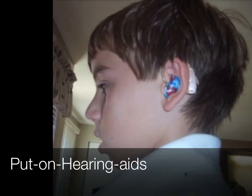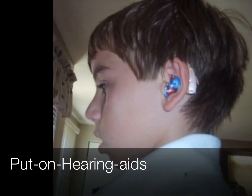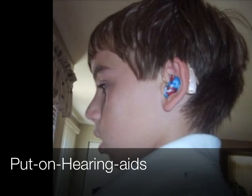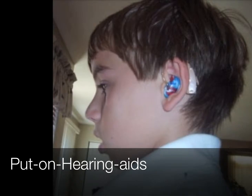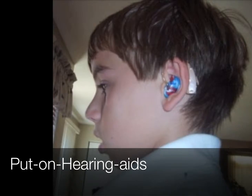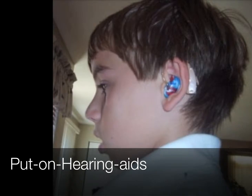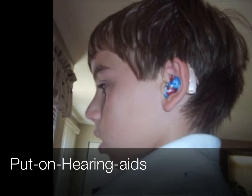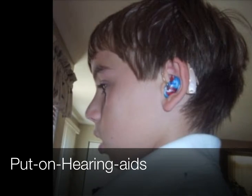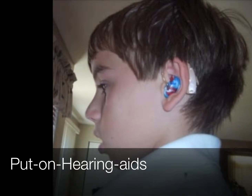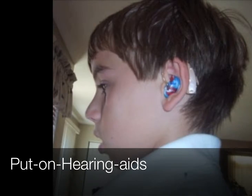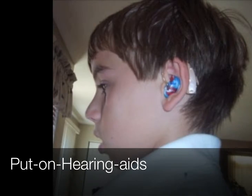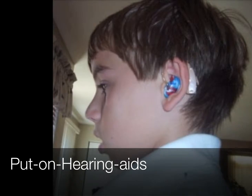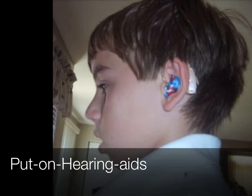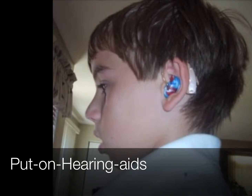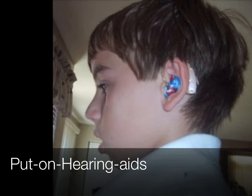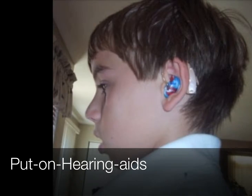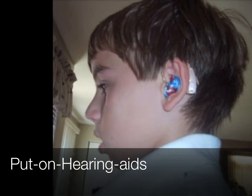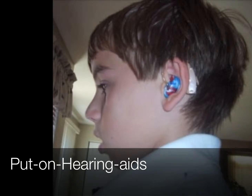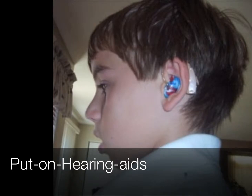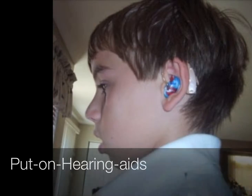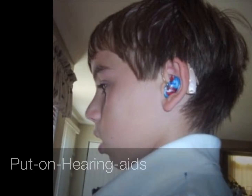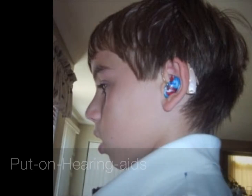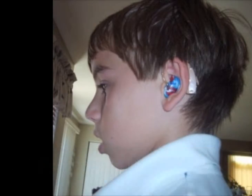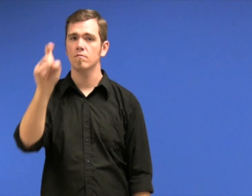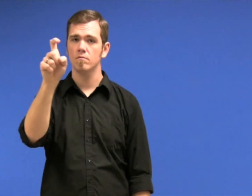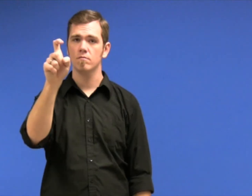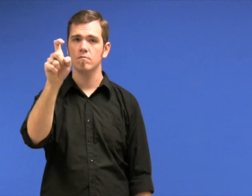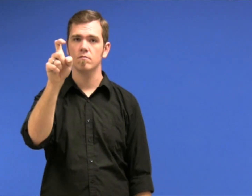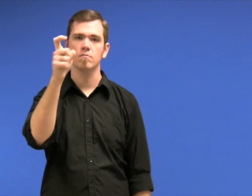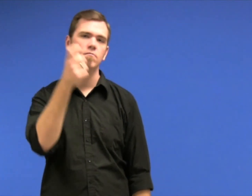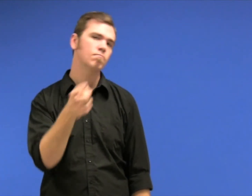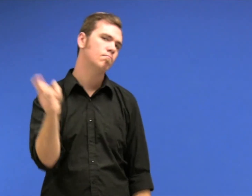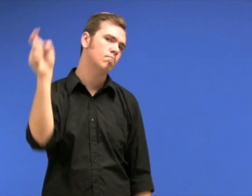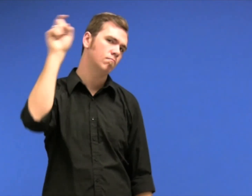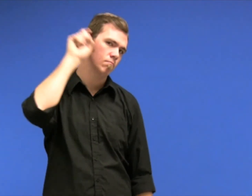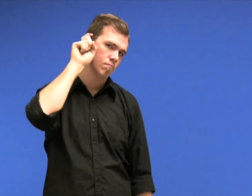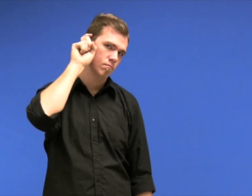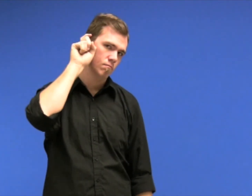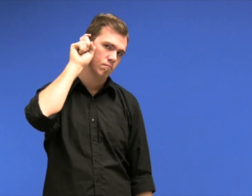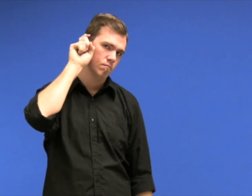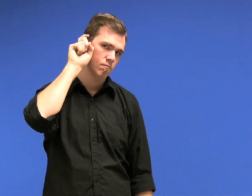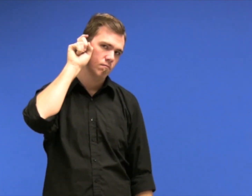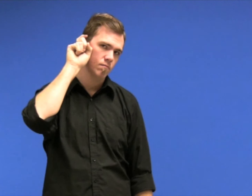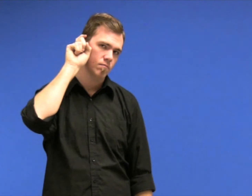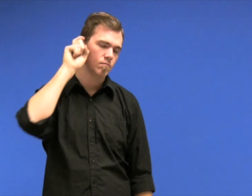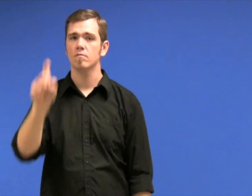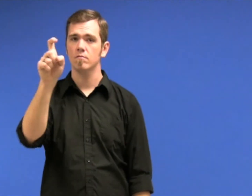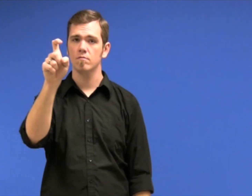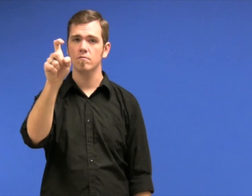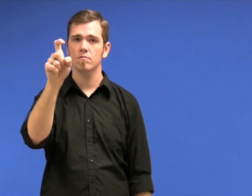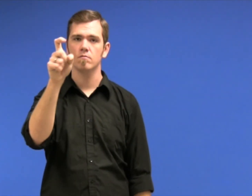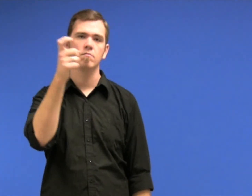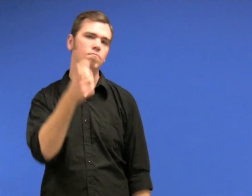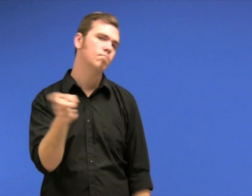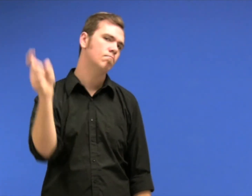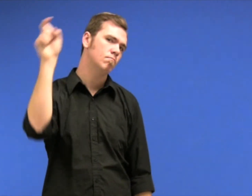Or the verb to put on your hearing aid is hearing aid, or put on hearing aid.